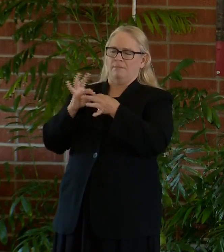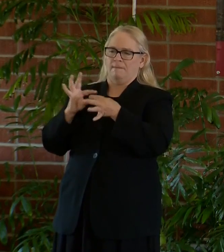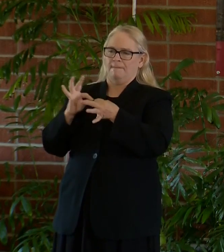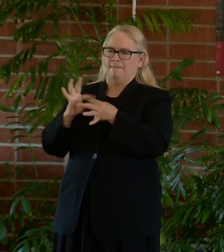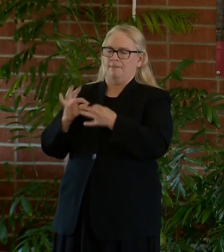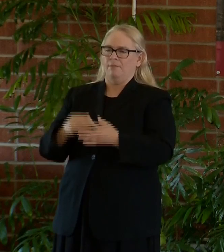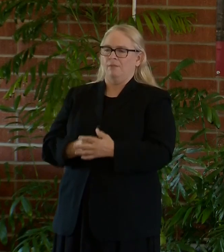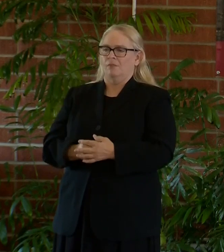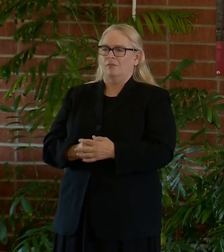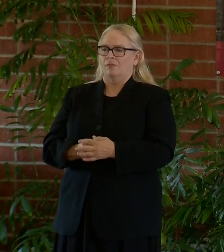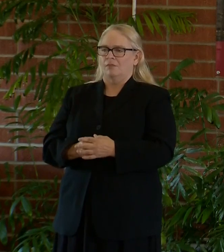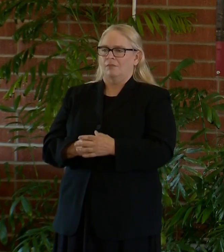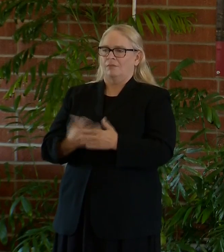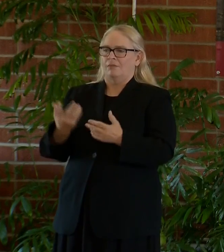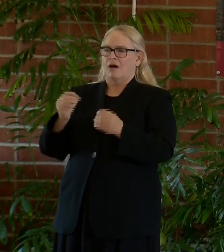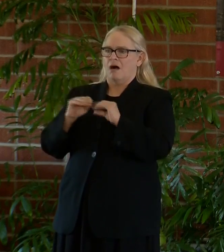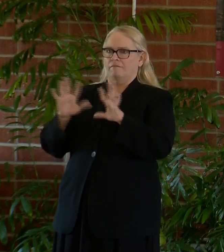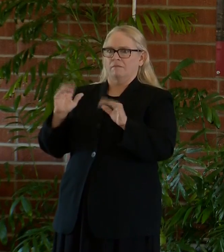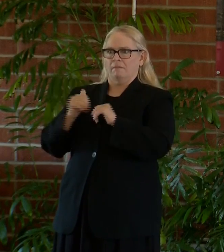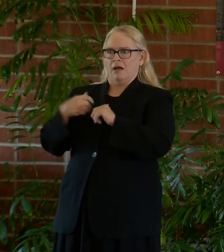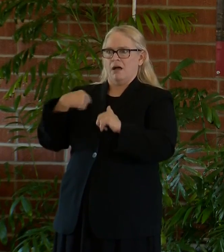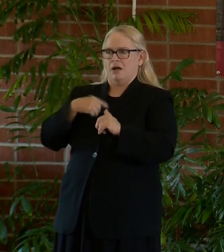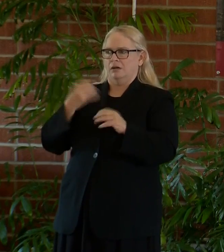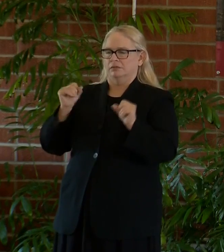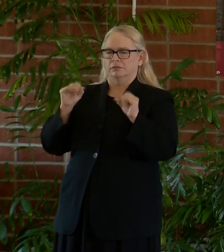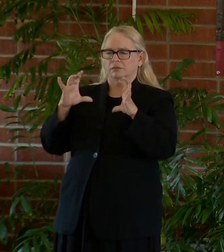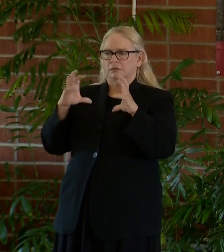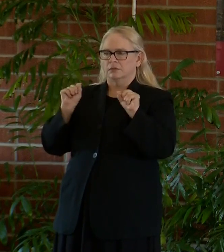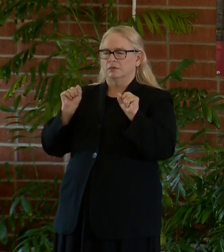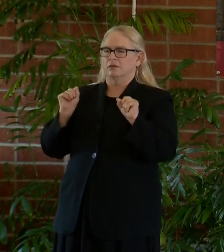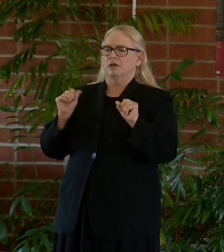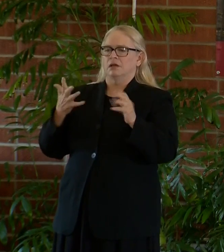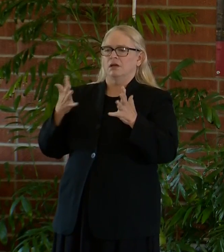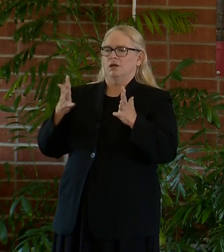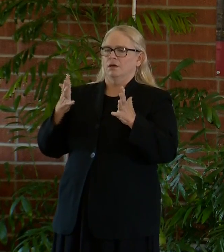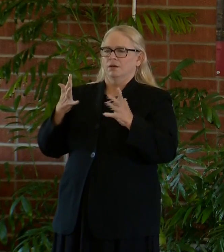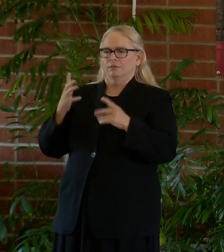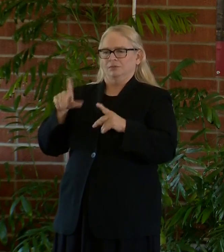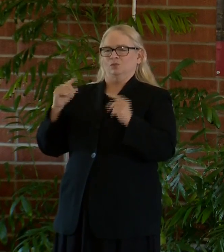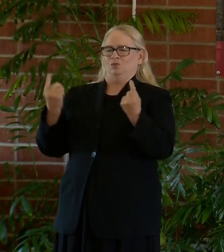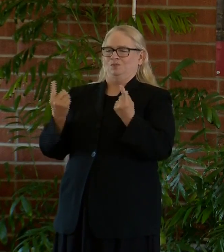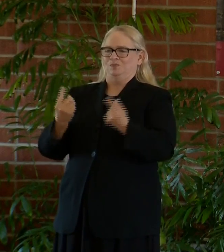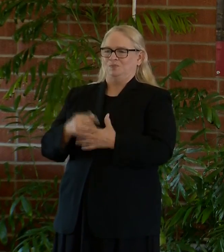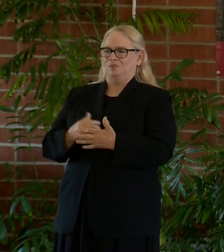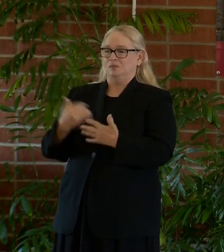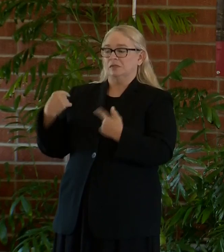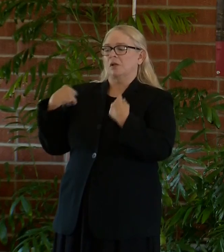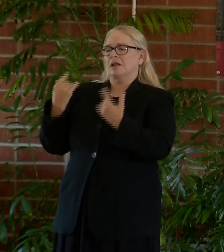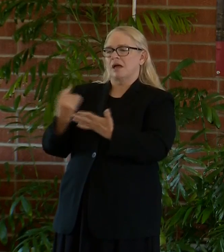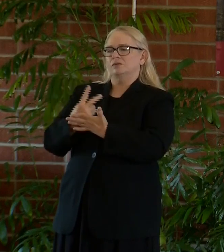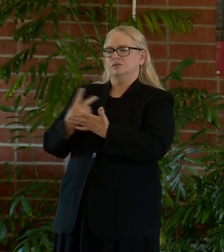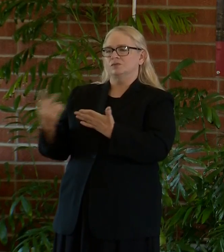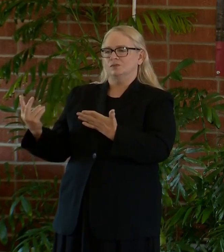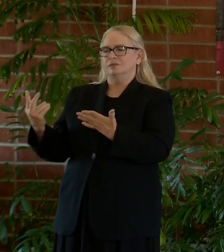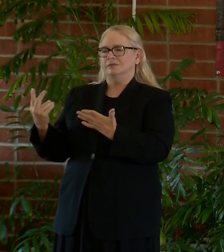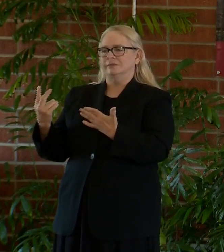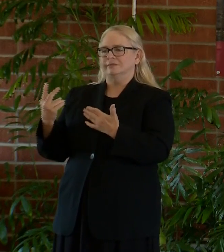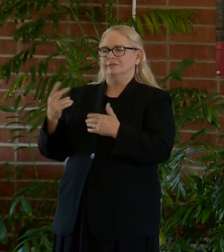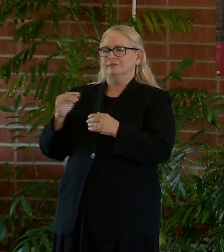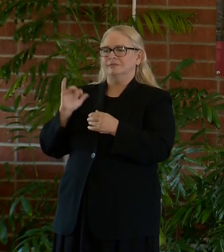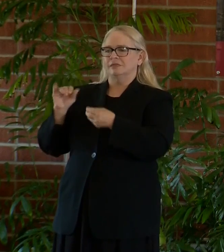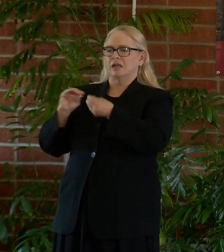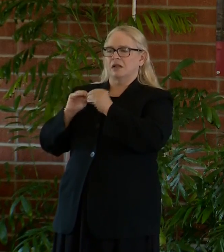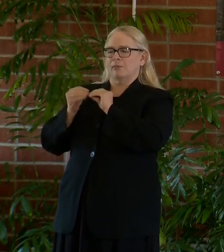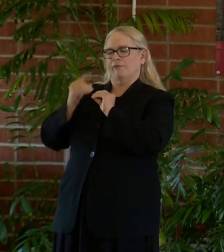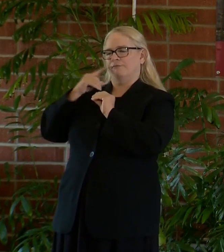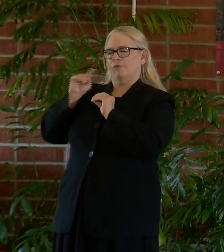bells. Over a 14-day period, we have seen that hospitalization rate now, in the announcement, today's